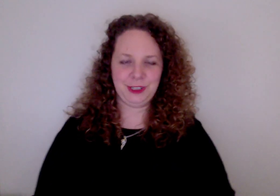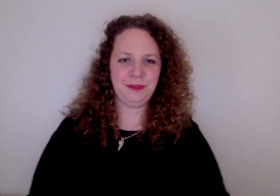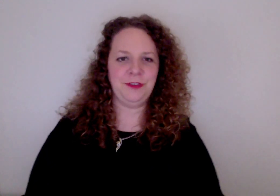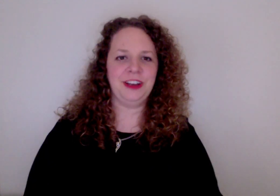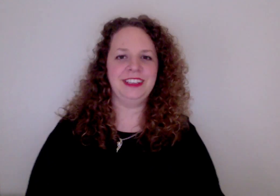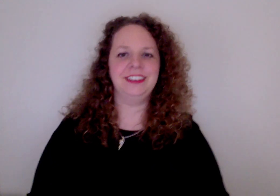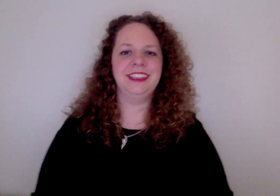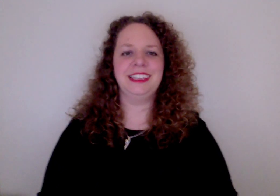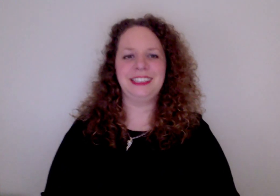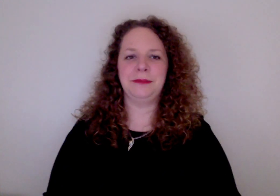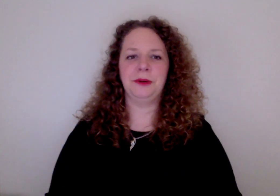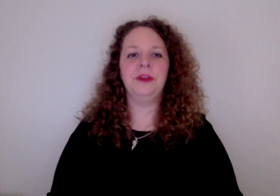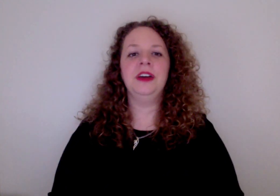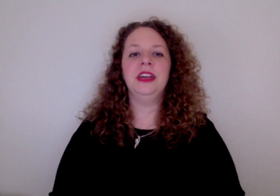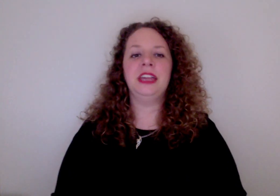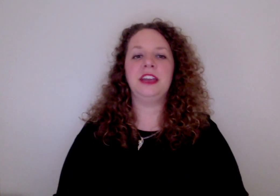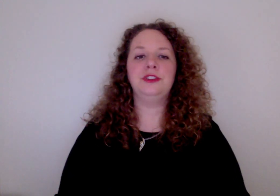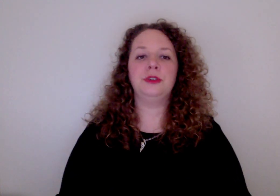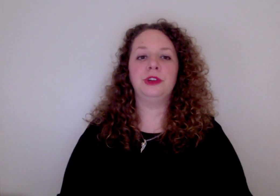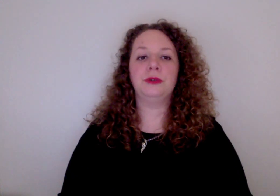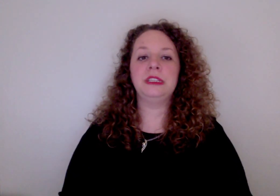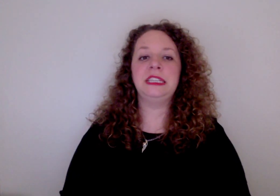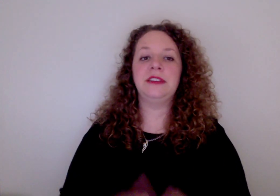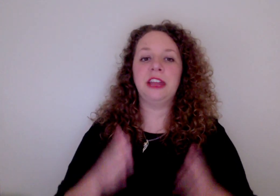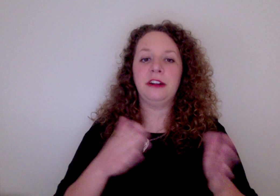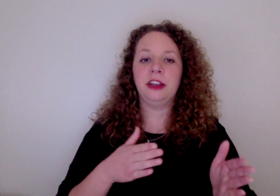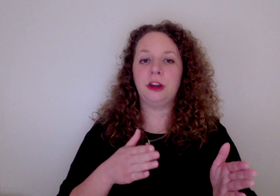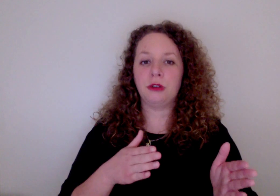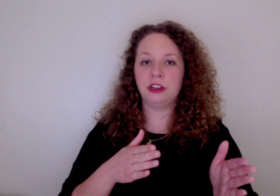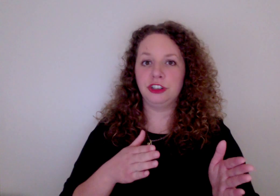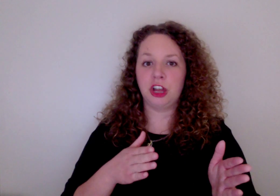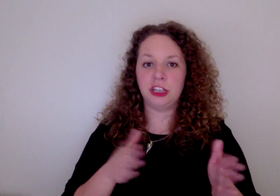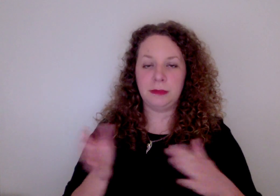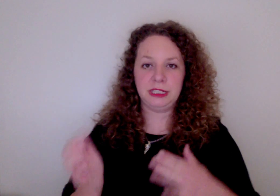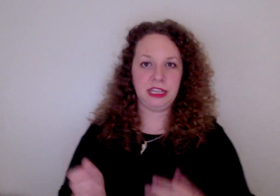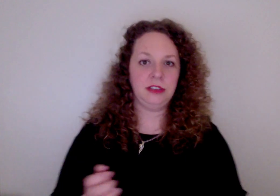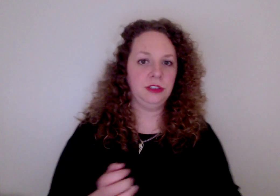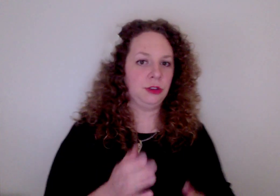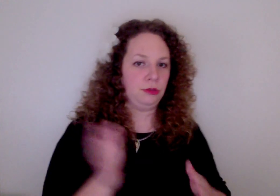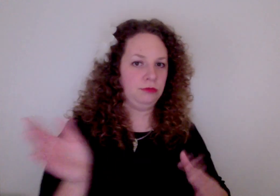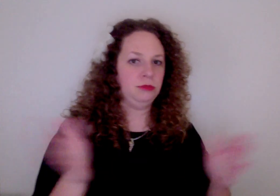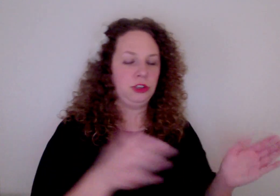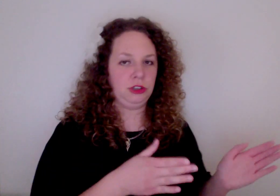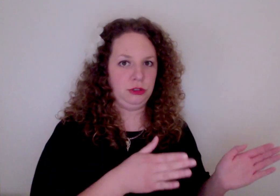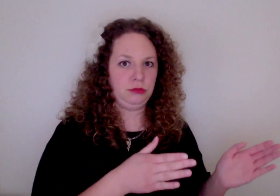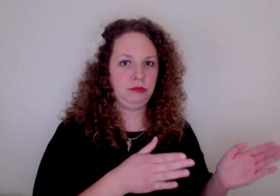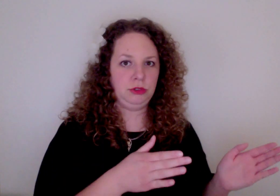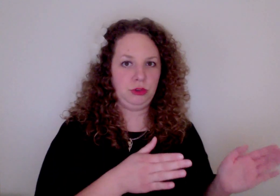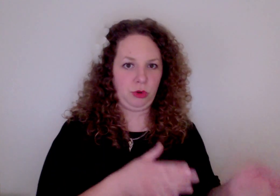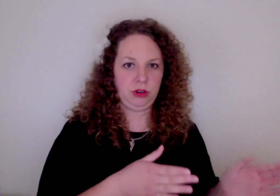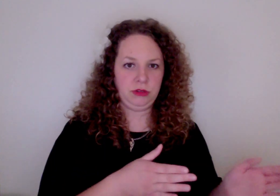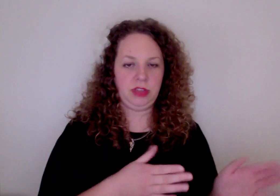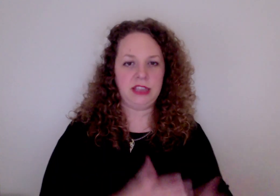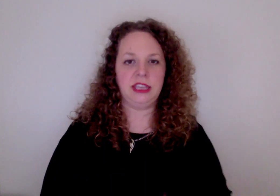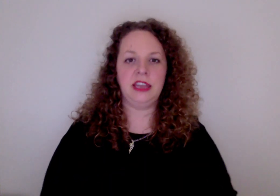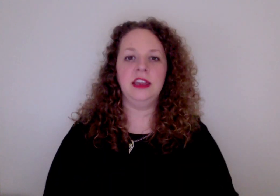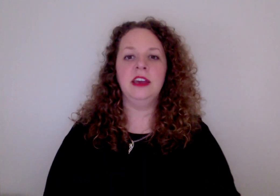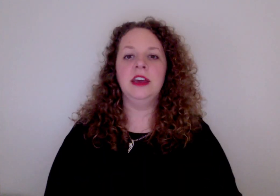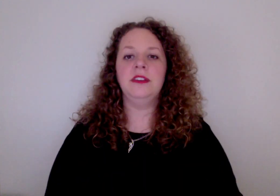before I did the example. Okay, so you're going to give the area code on your non-dominant side, so turn toward that side. Then you're